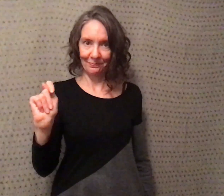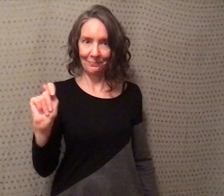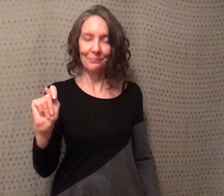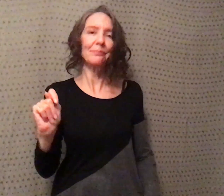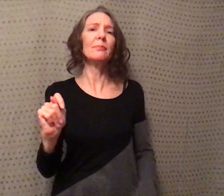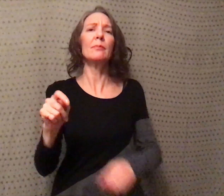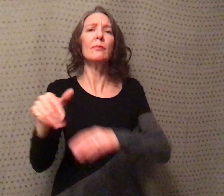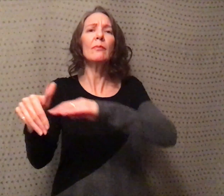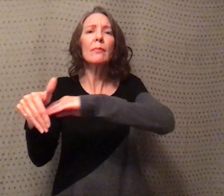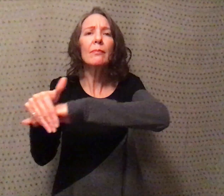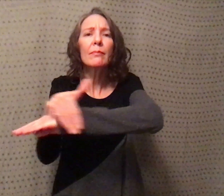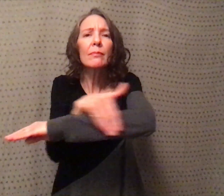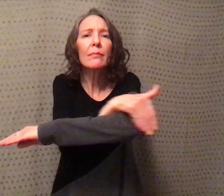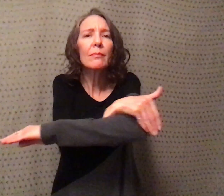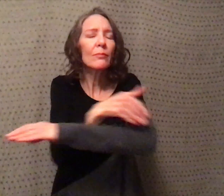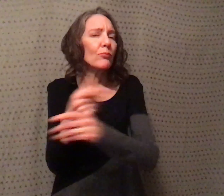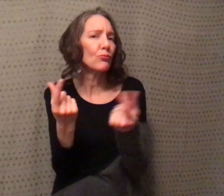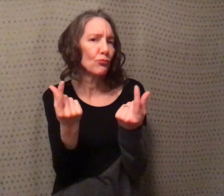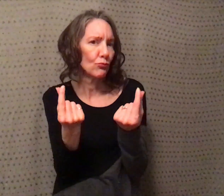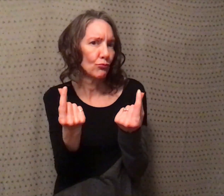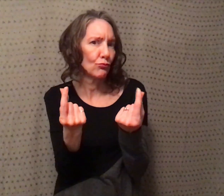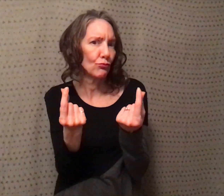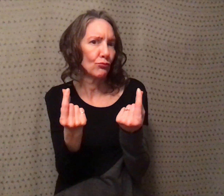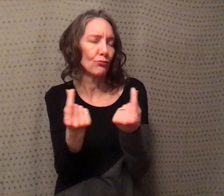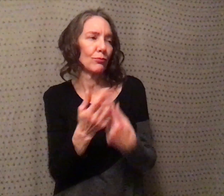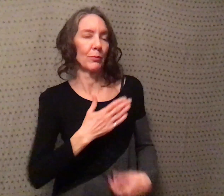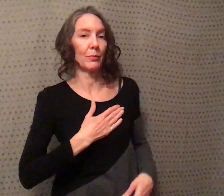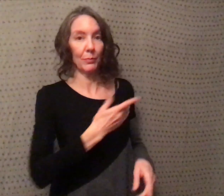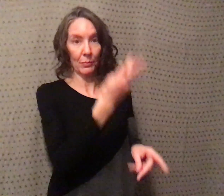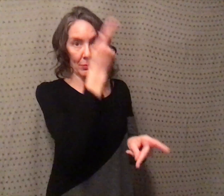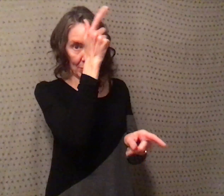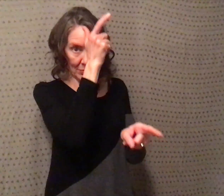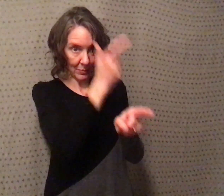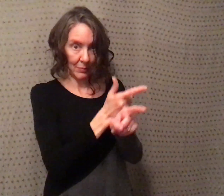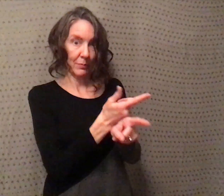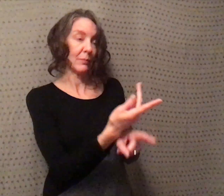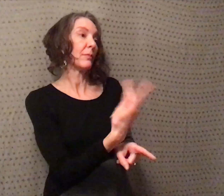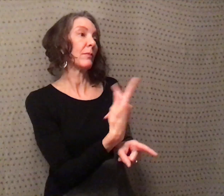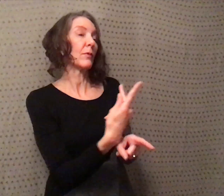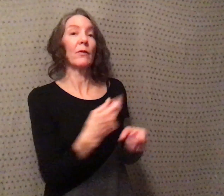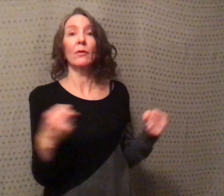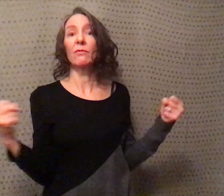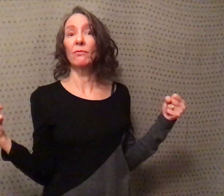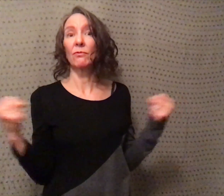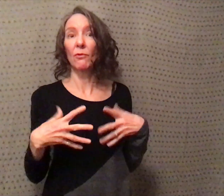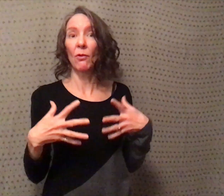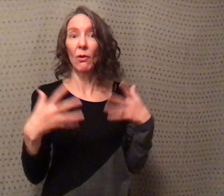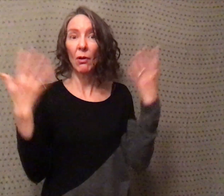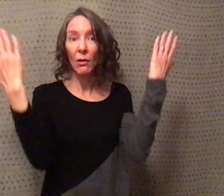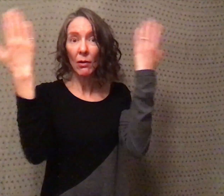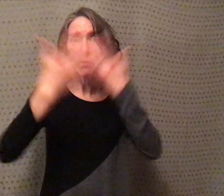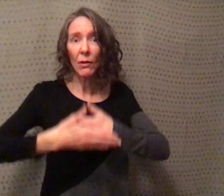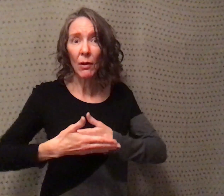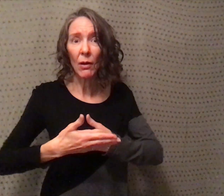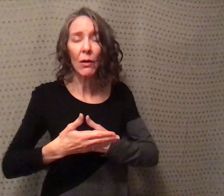bathroom. Every night, my brother and I would do something because we were afraid of the